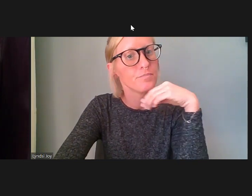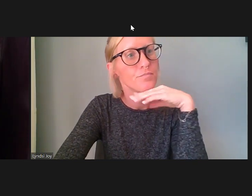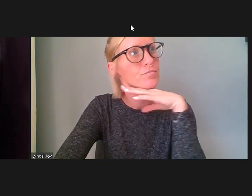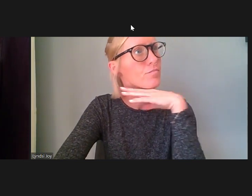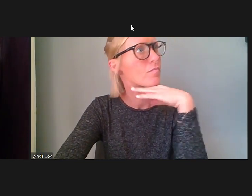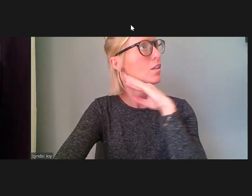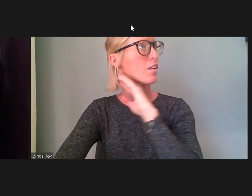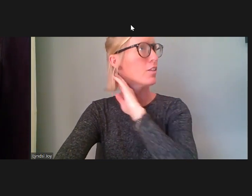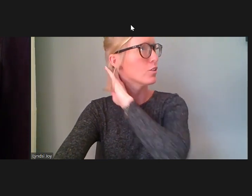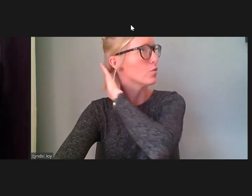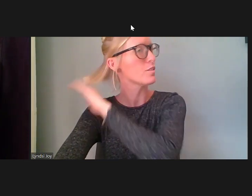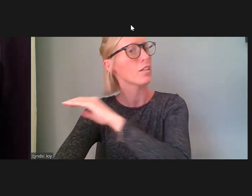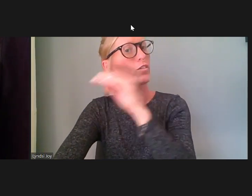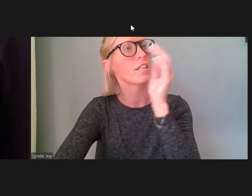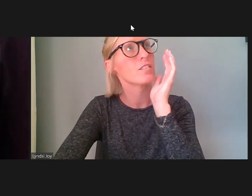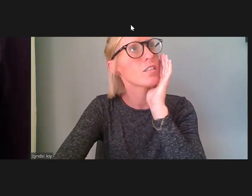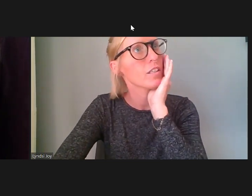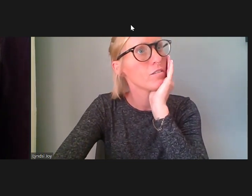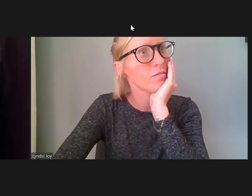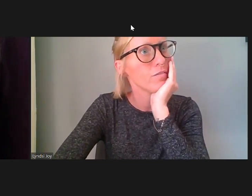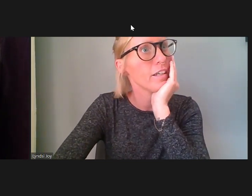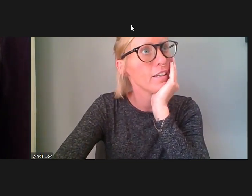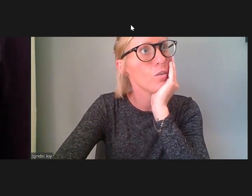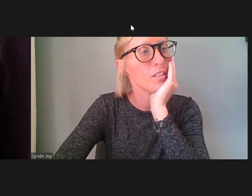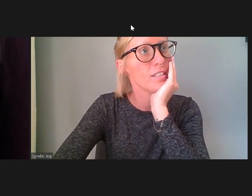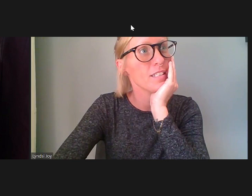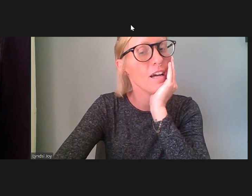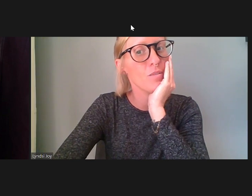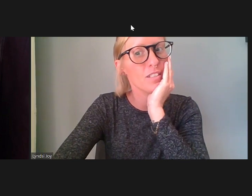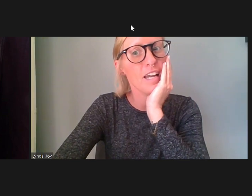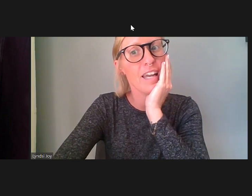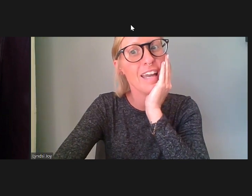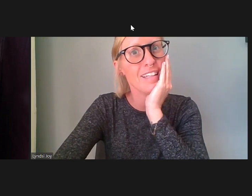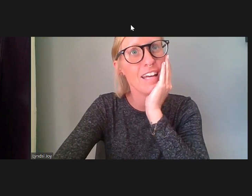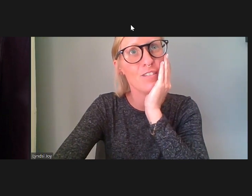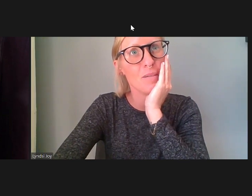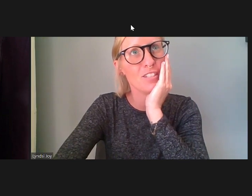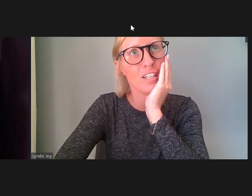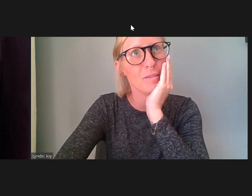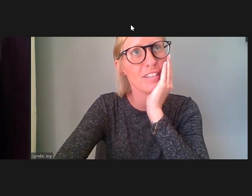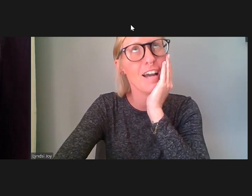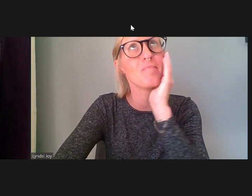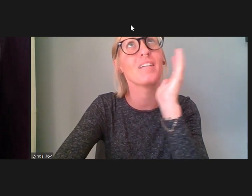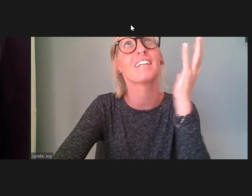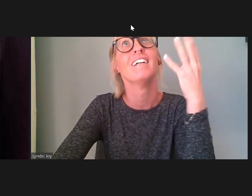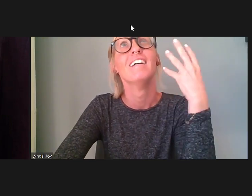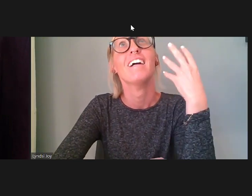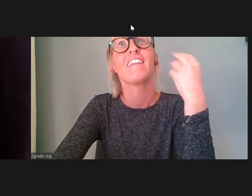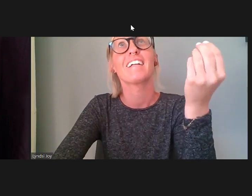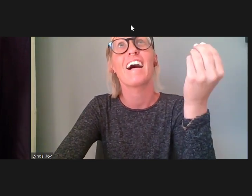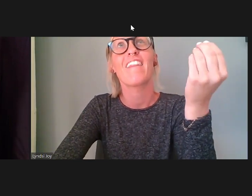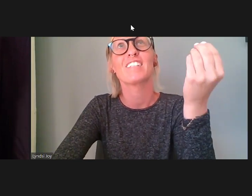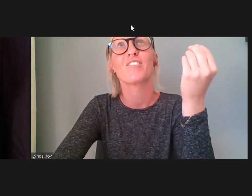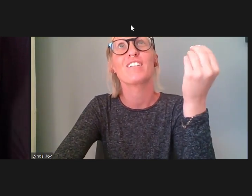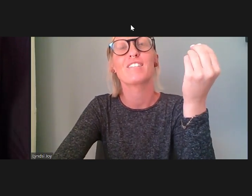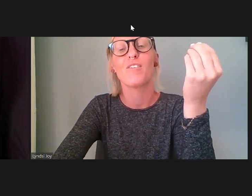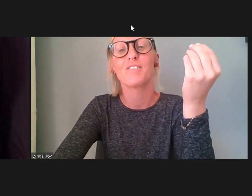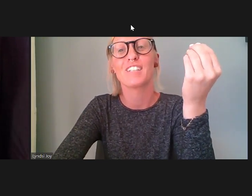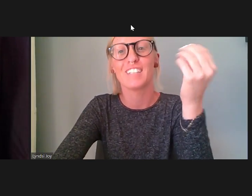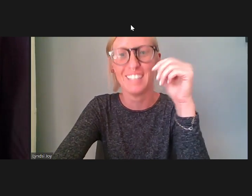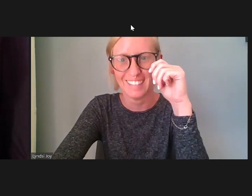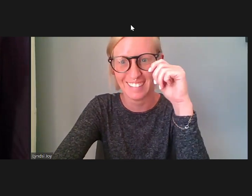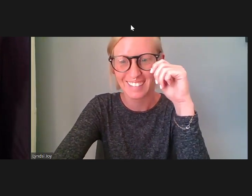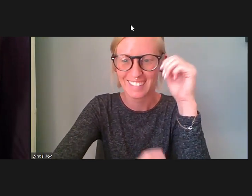like the news, like right in to like find out what it is. Because I hated every time he talked about that. I'm like, thank God that story